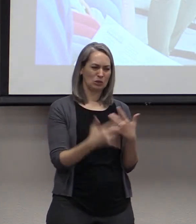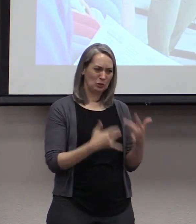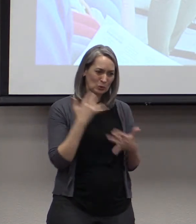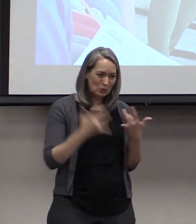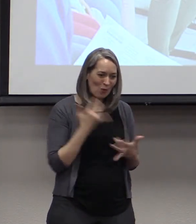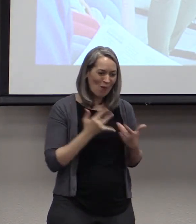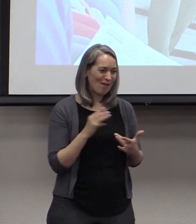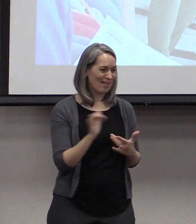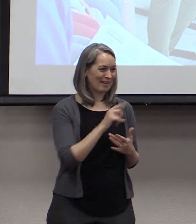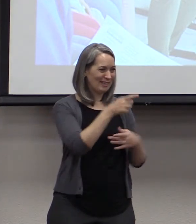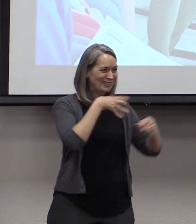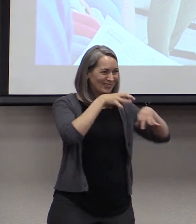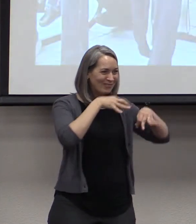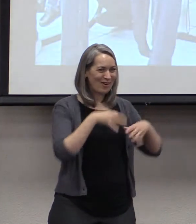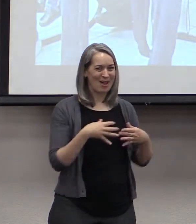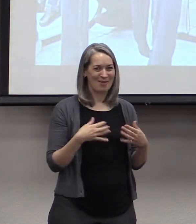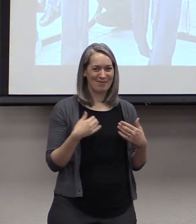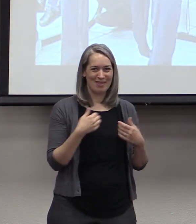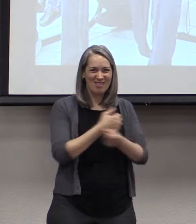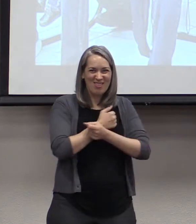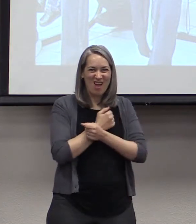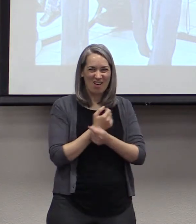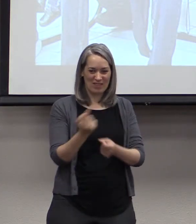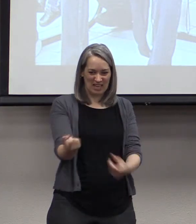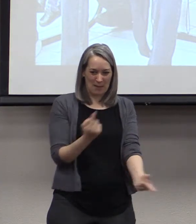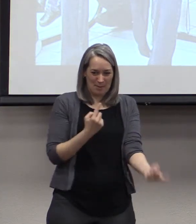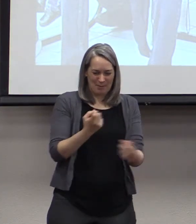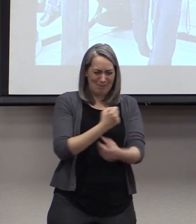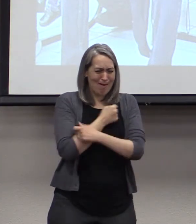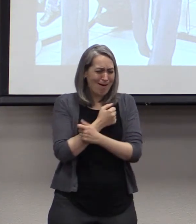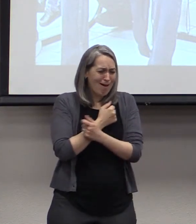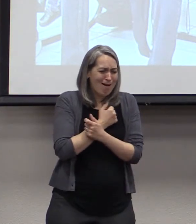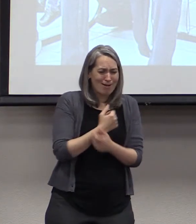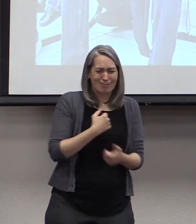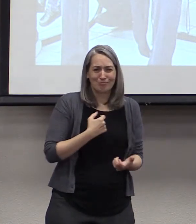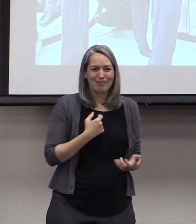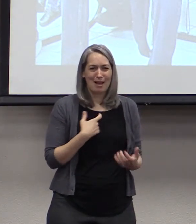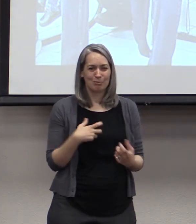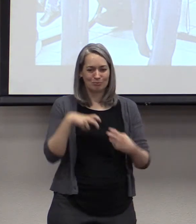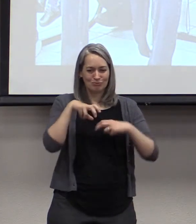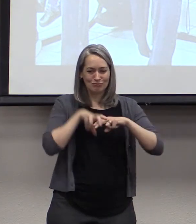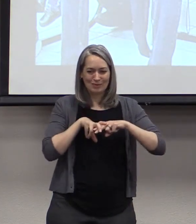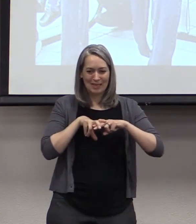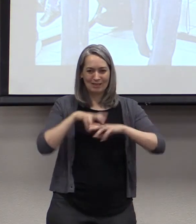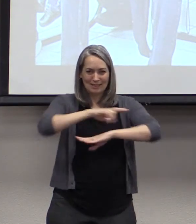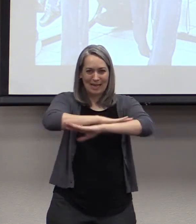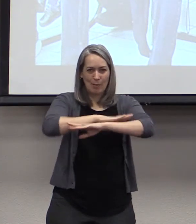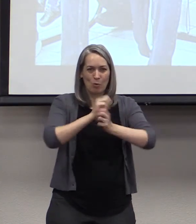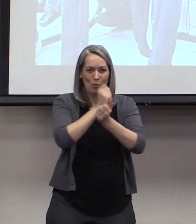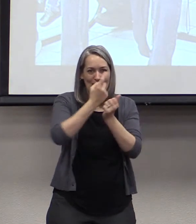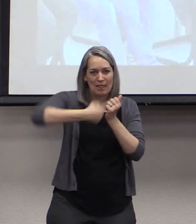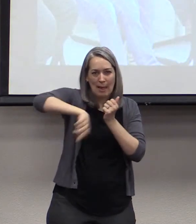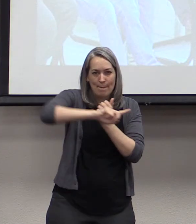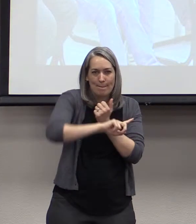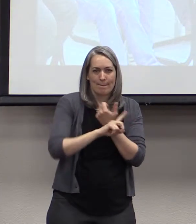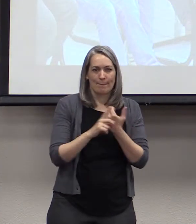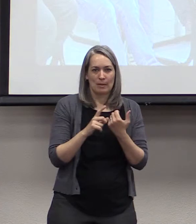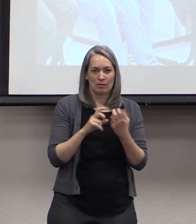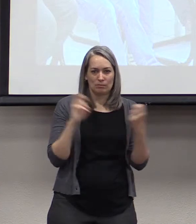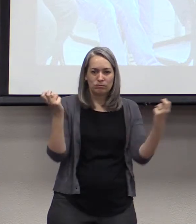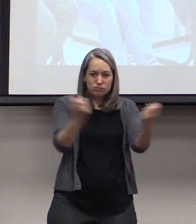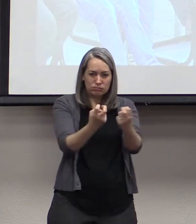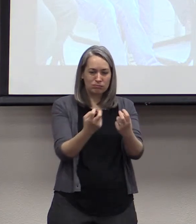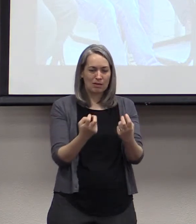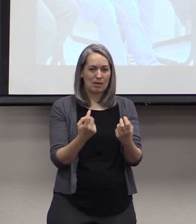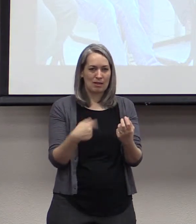that Garrett described, the love, they would come up to you, they would just give you hugs. But so I'd be sitting at the table with these kids, and they would